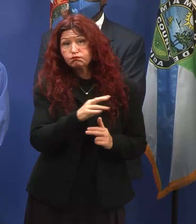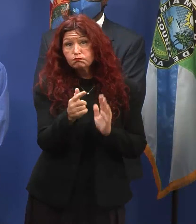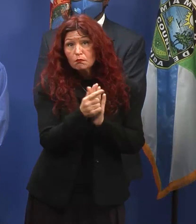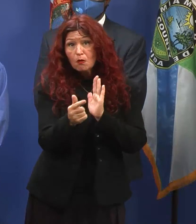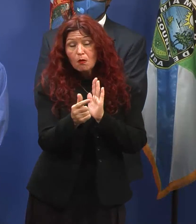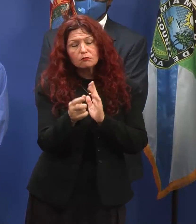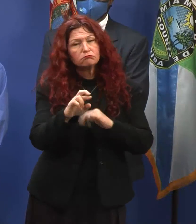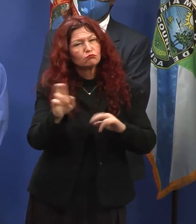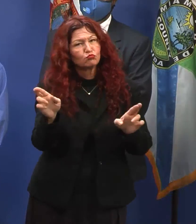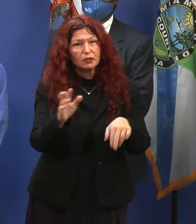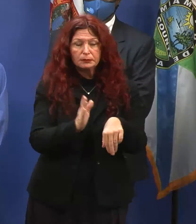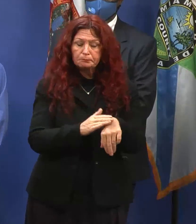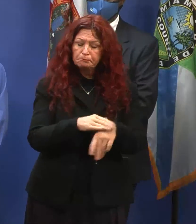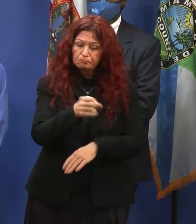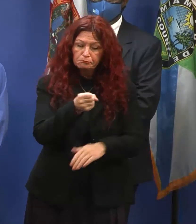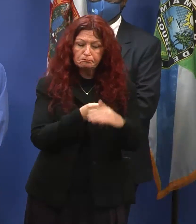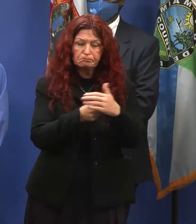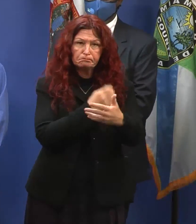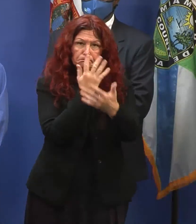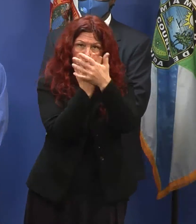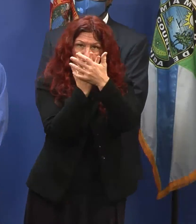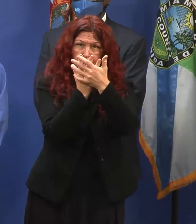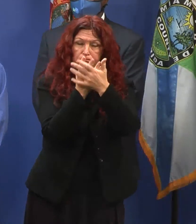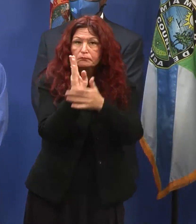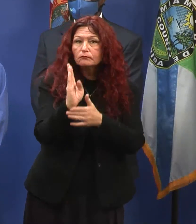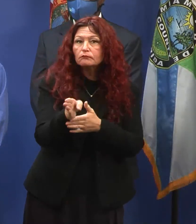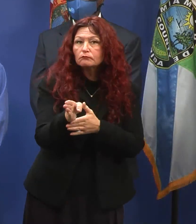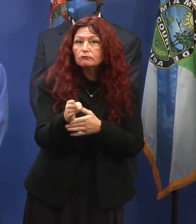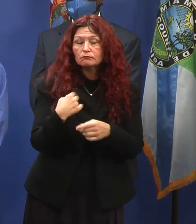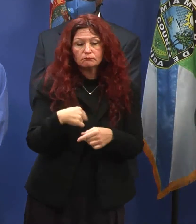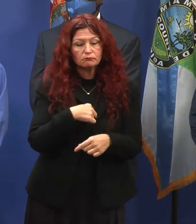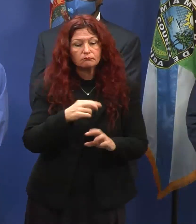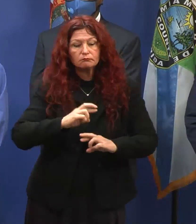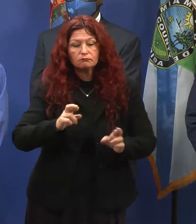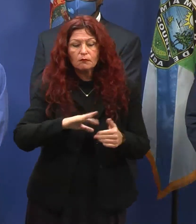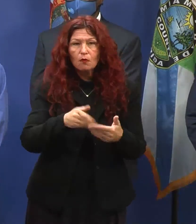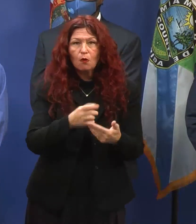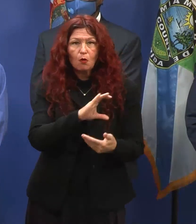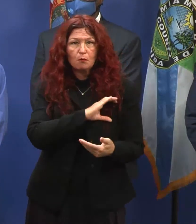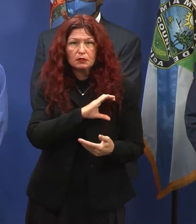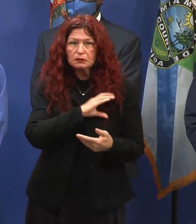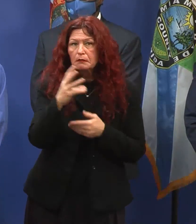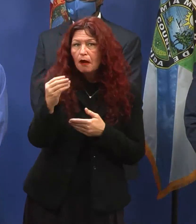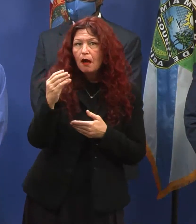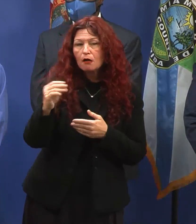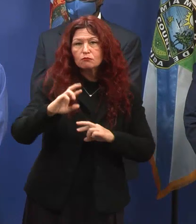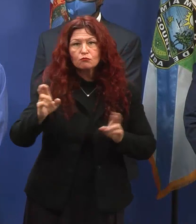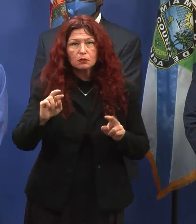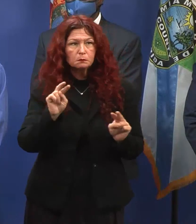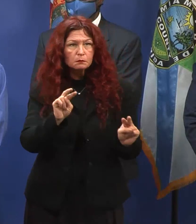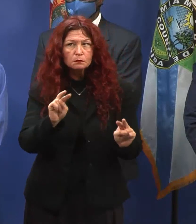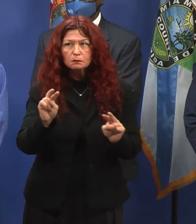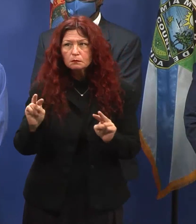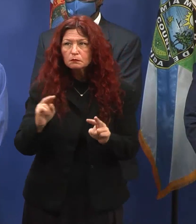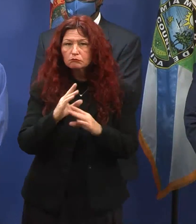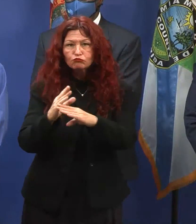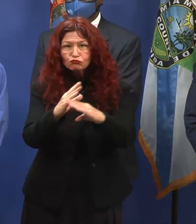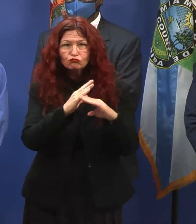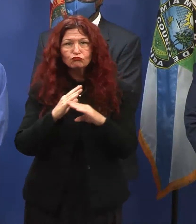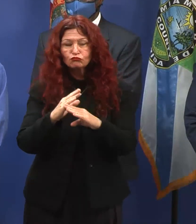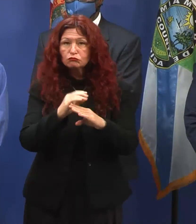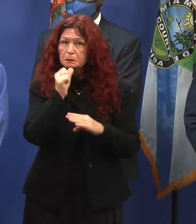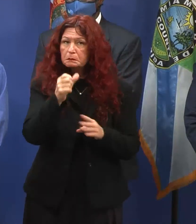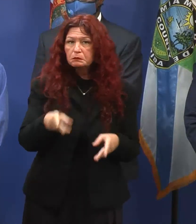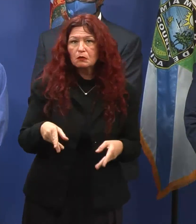My officers are mobilized. All the resources of the Miami-Dade Police Department will be on the streets to keep this community safe. I will not allow